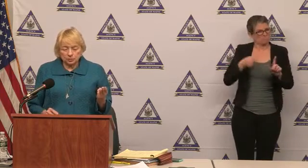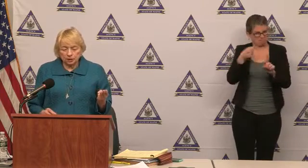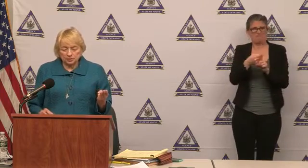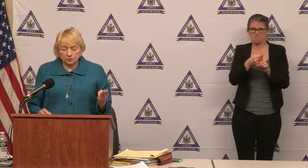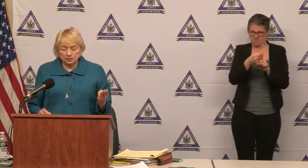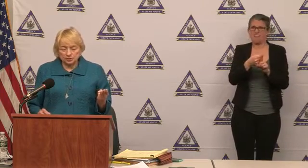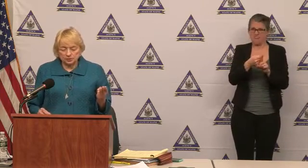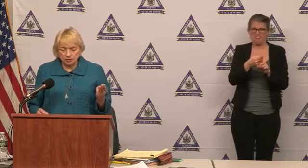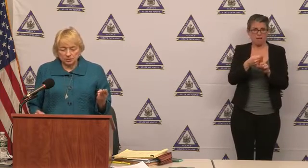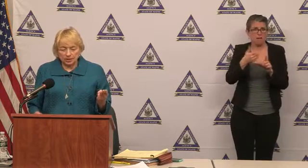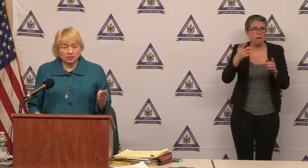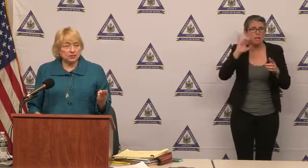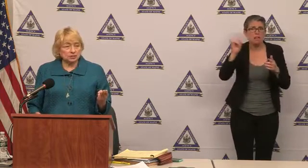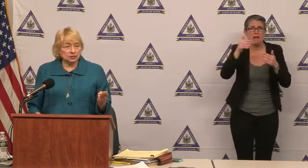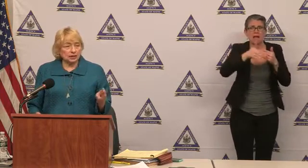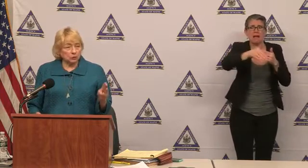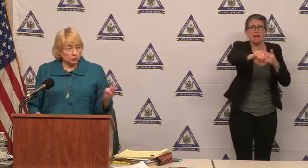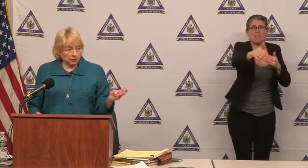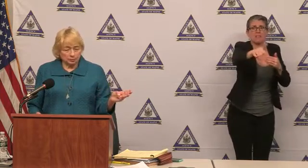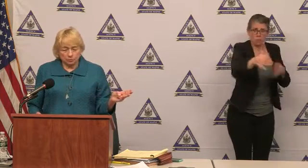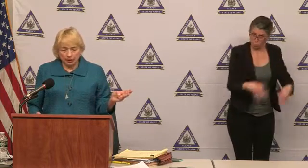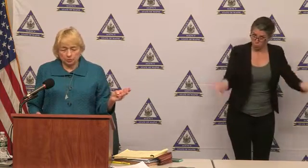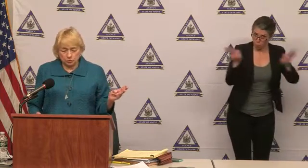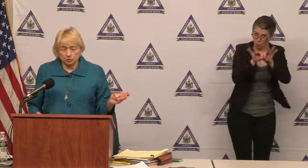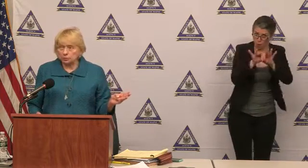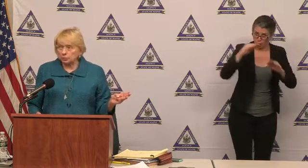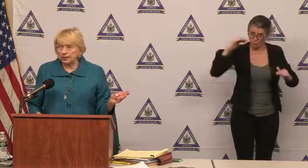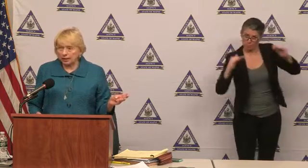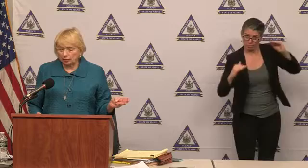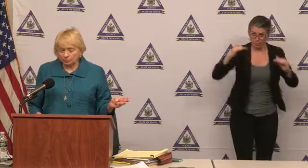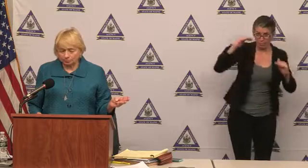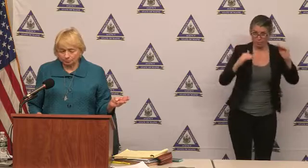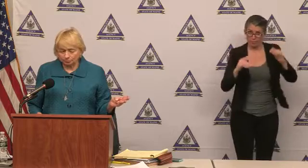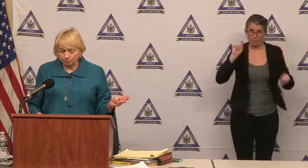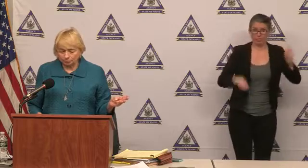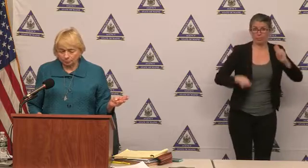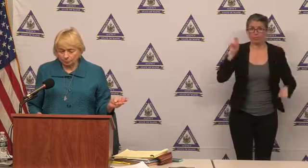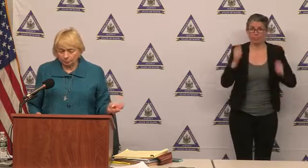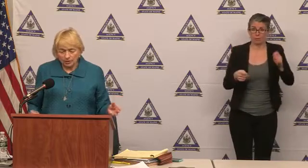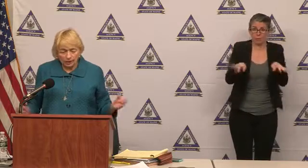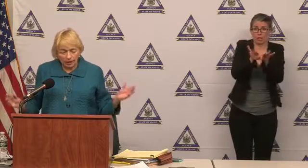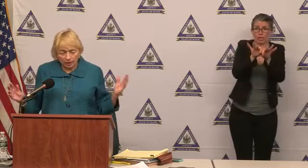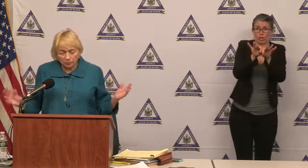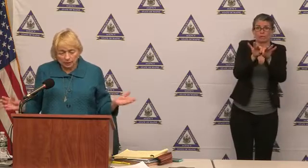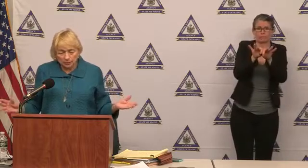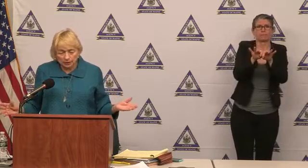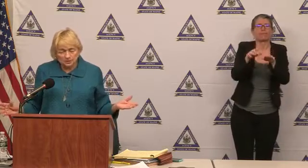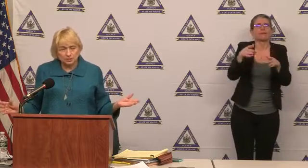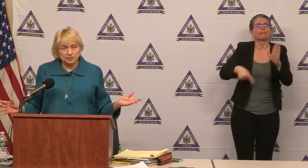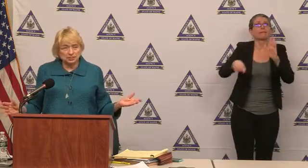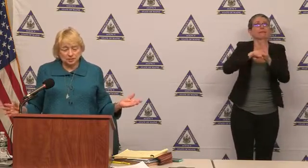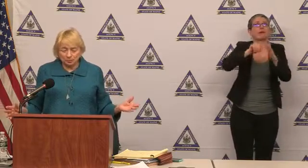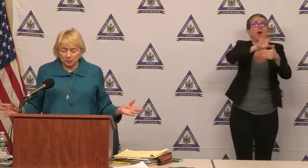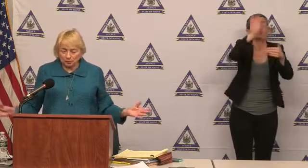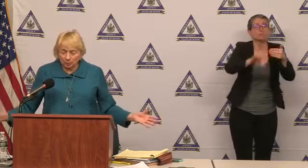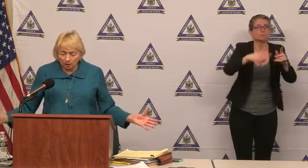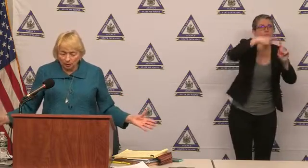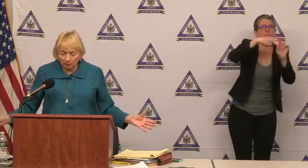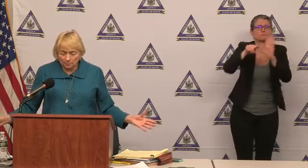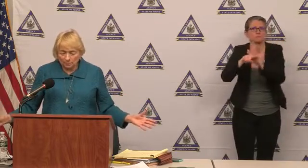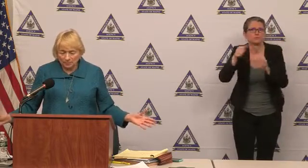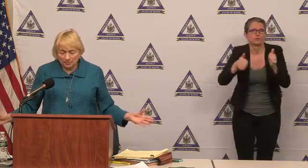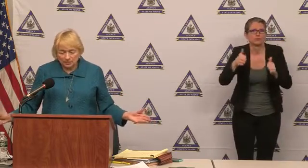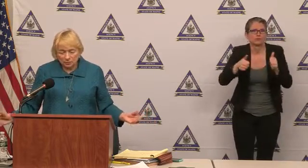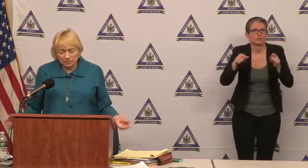long-term consequences of such an idea outweighed by the short-term gain? How do we balance the need to keep people